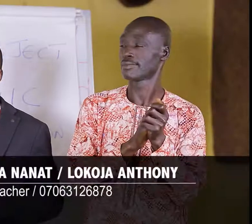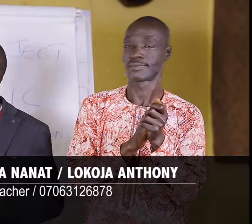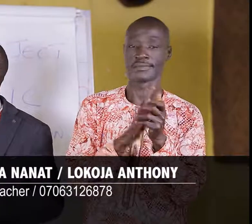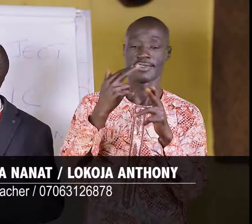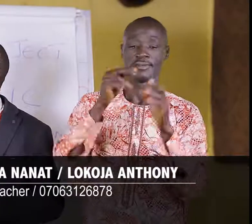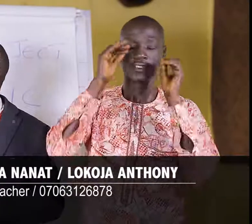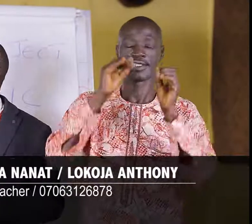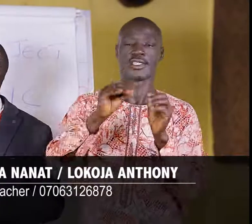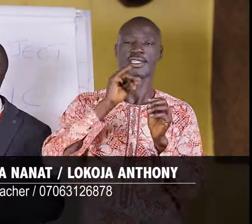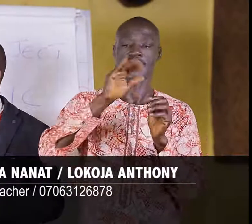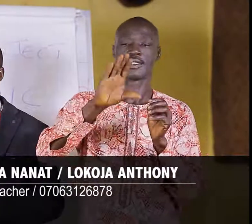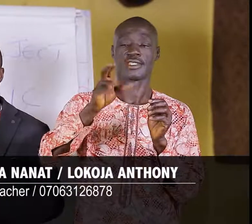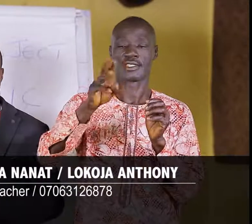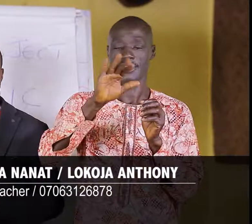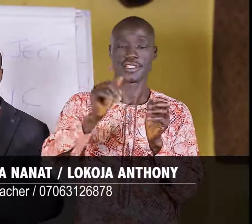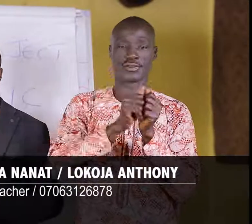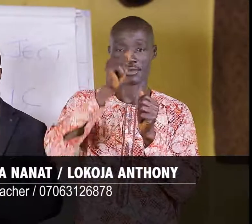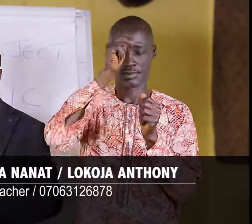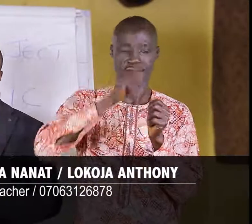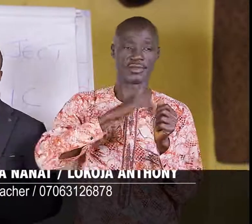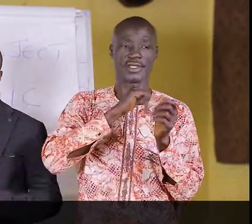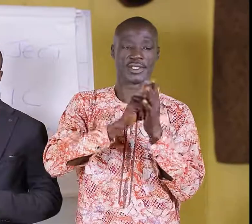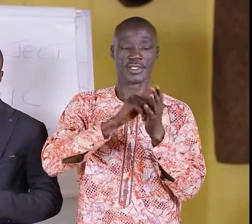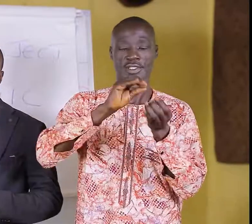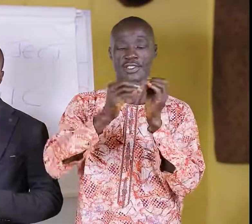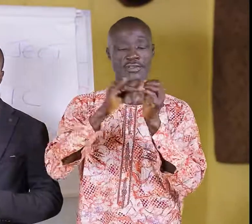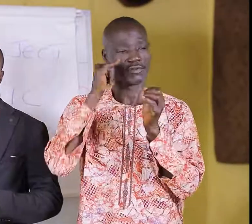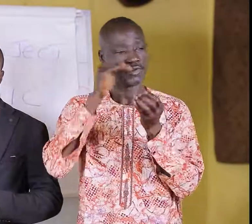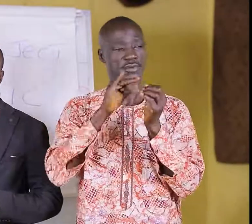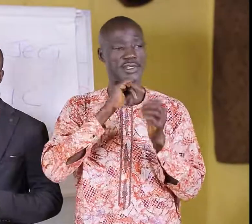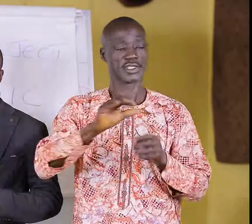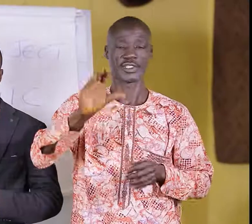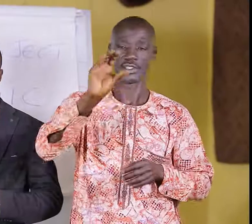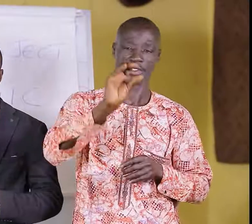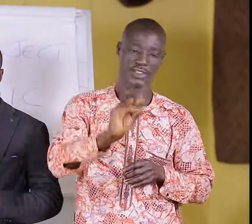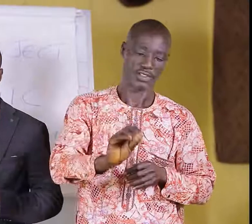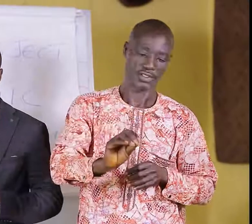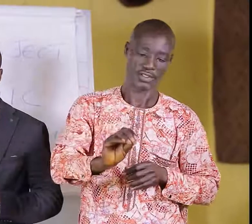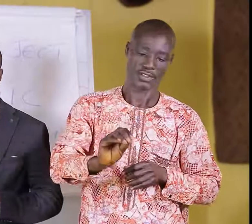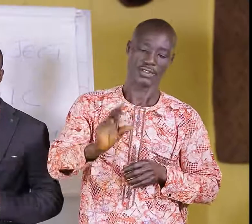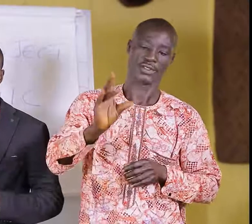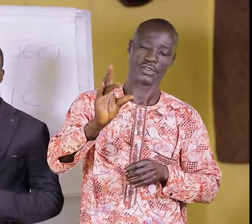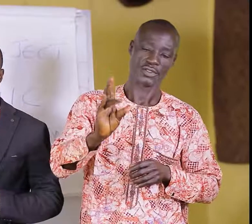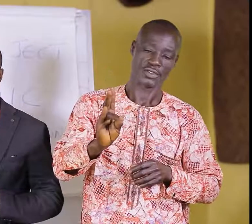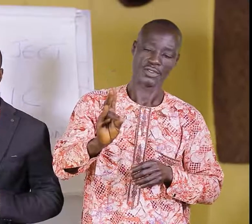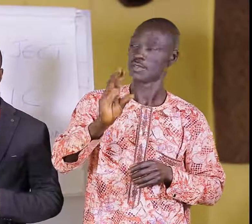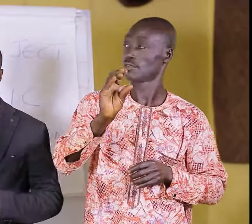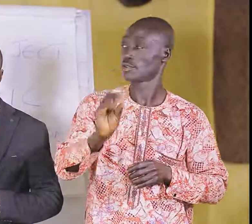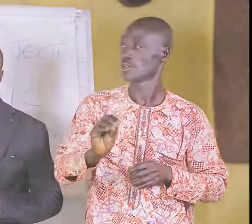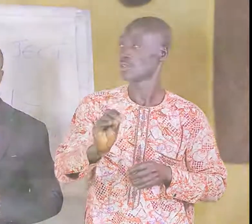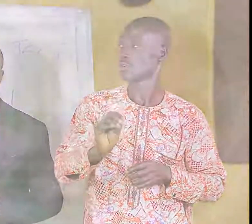My name is Mr. Charles Dunia Nanat. You can contact me through this number on the screen for your questions and for